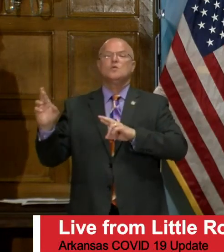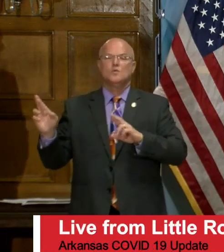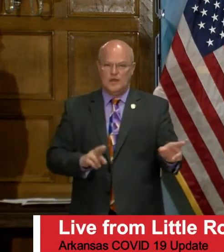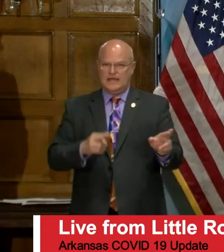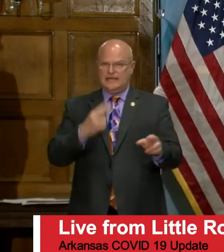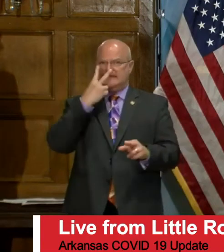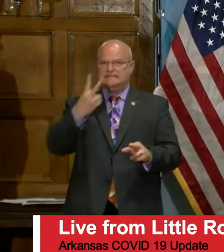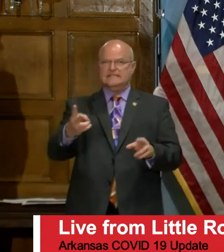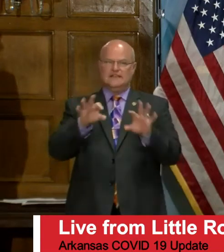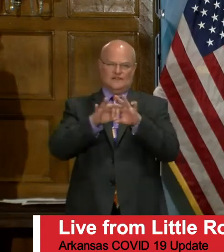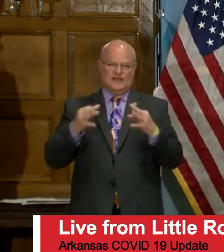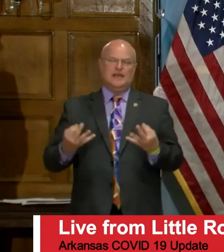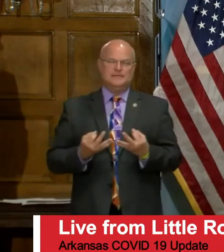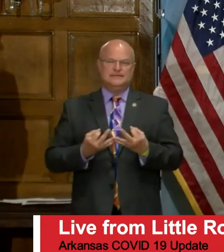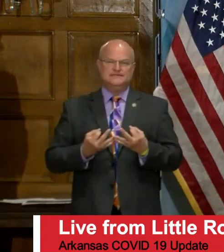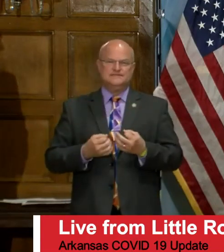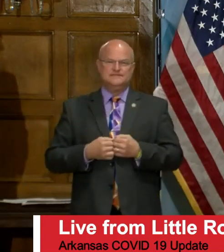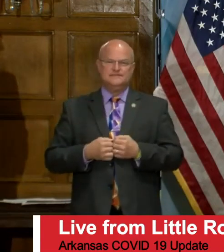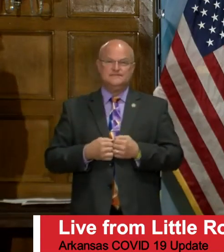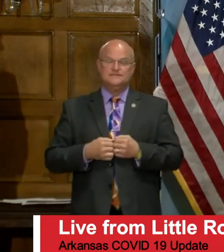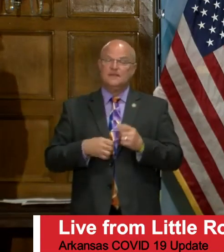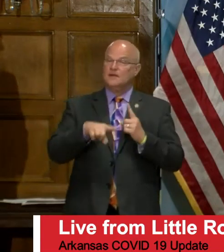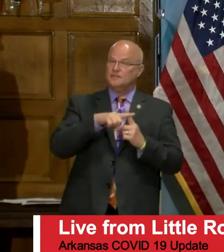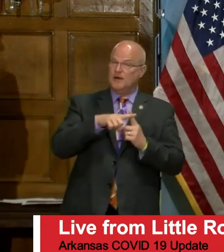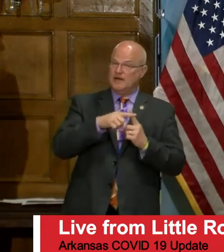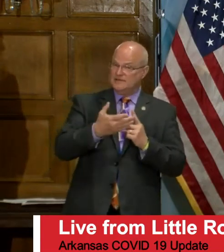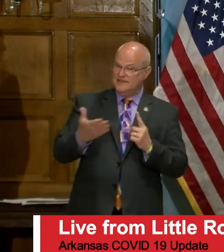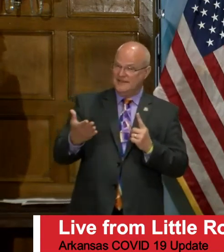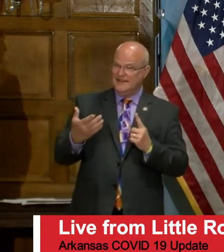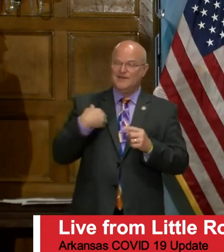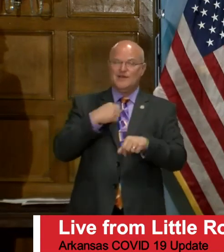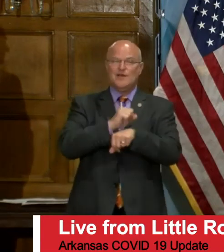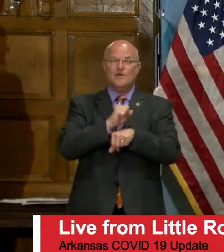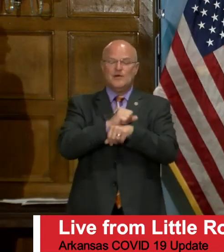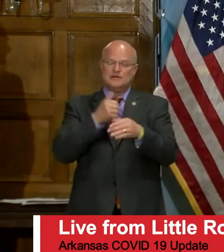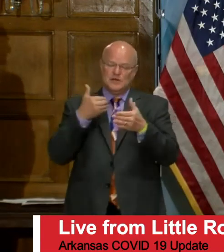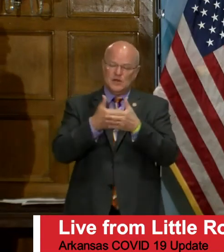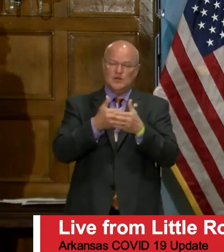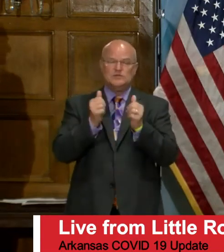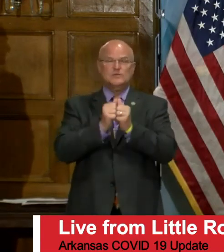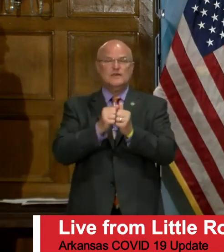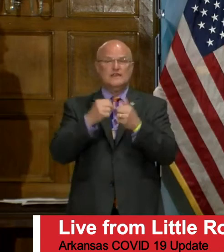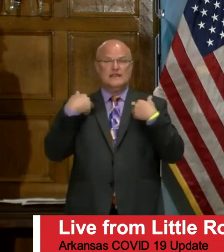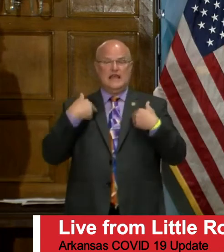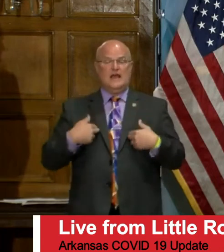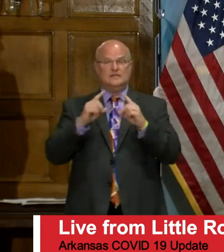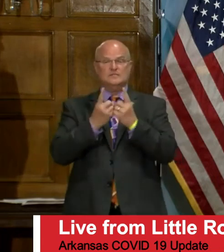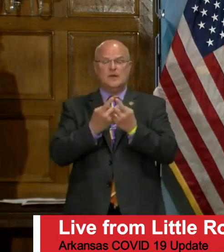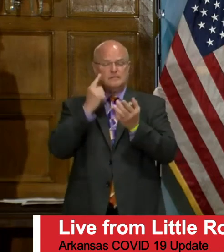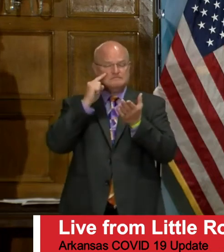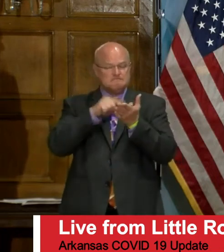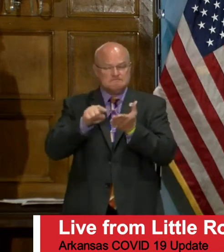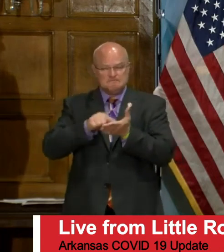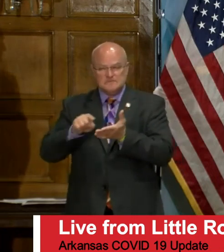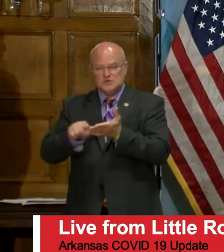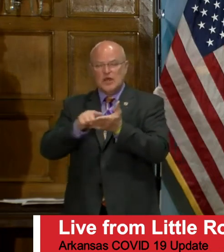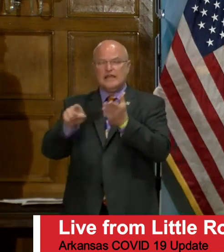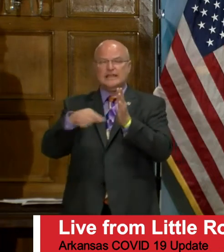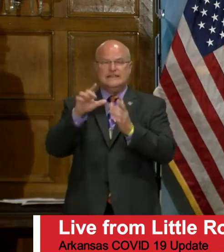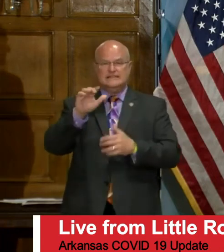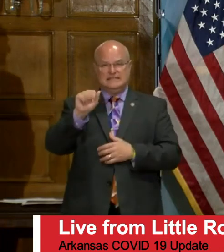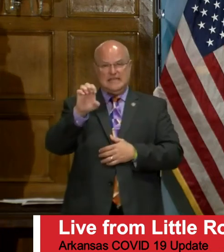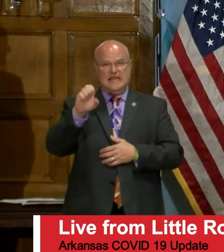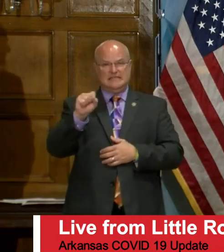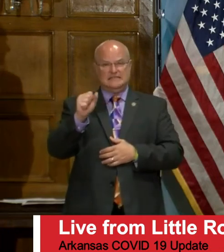come and see their loved ones. On a positive note, we've been working closely with the health department tracking these affected facilities and